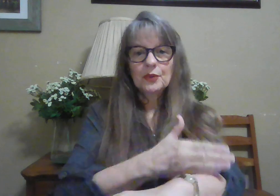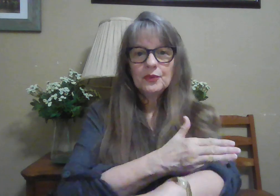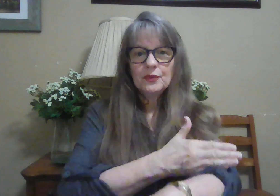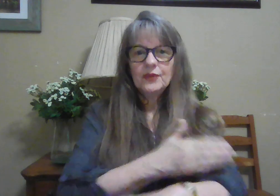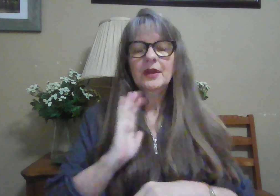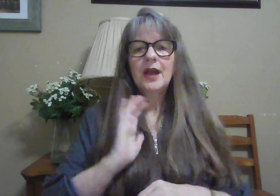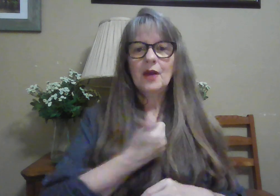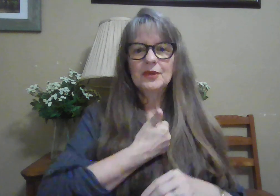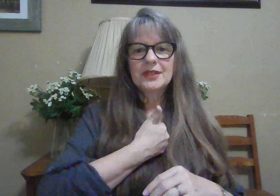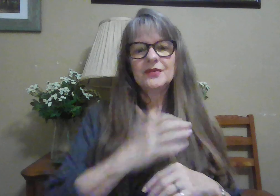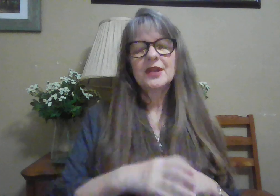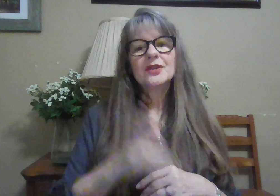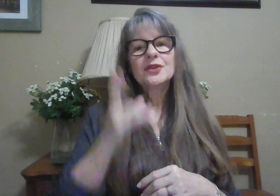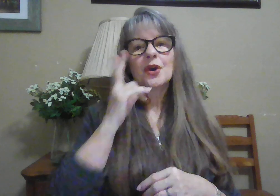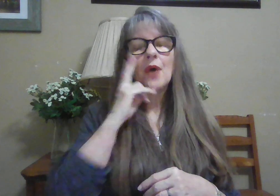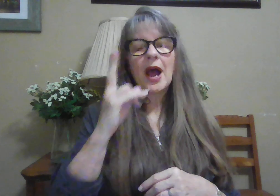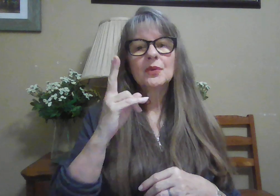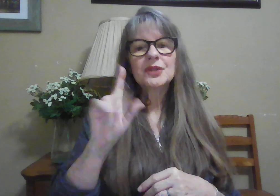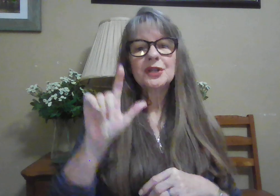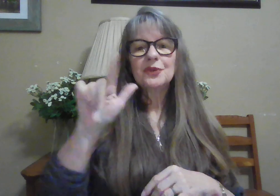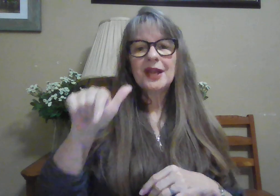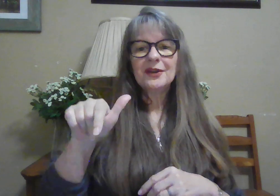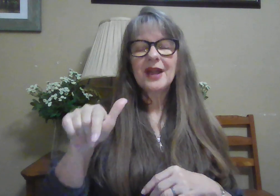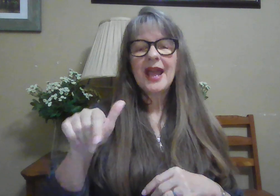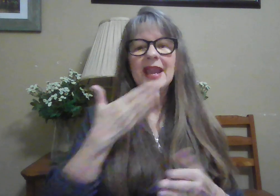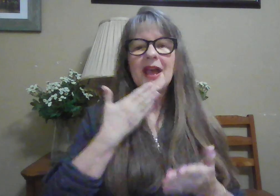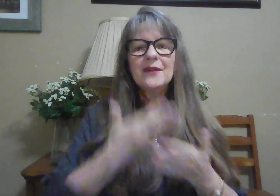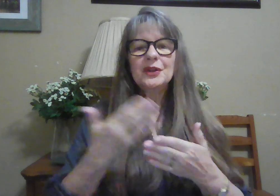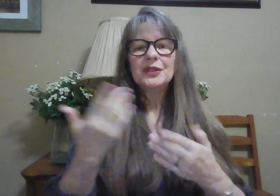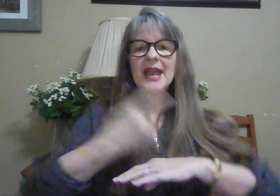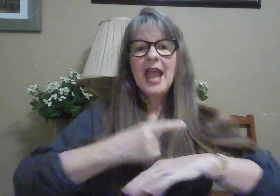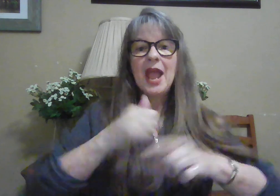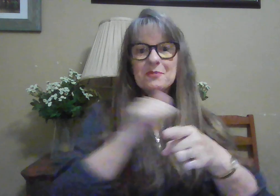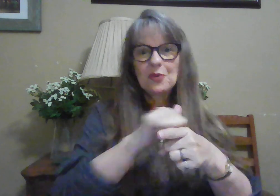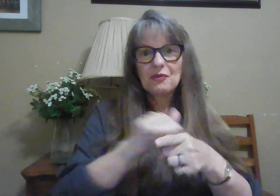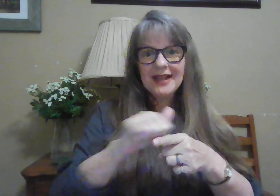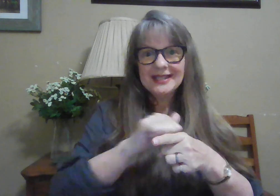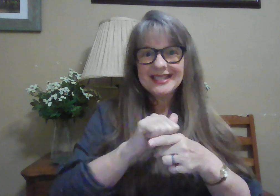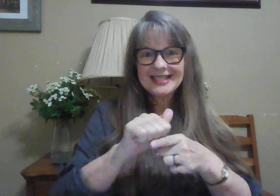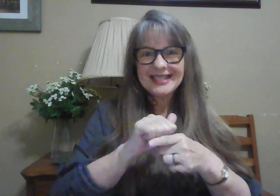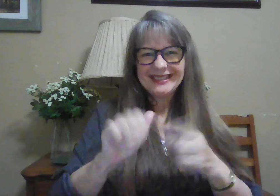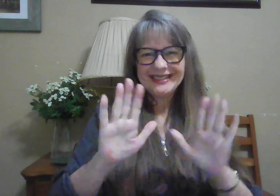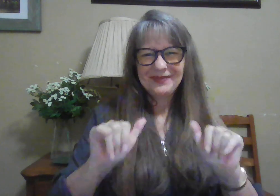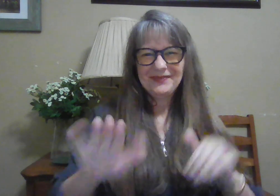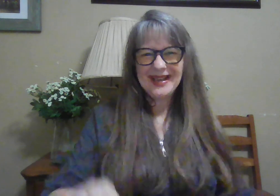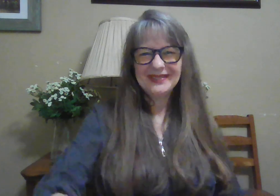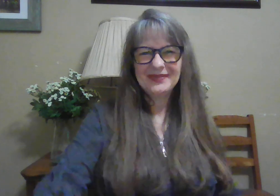improve ourselves. So I will see you later and have a good day and practice. Bye.